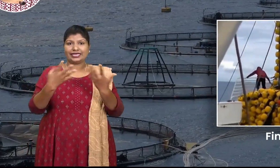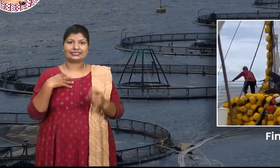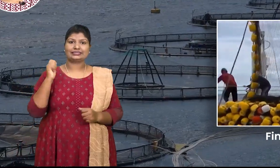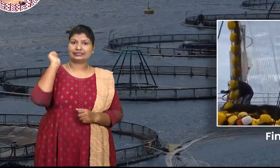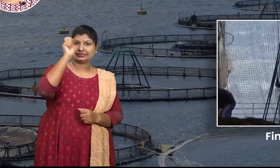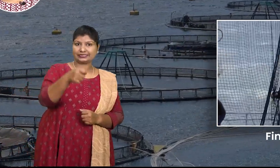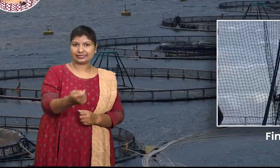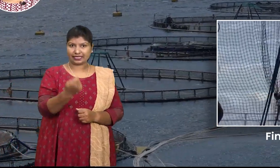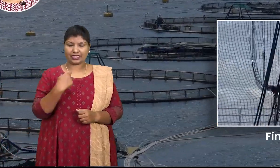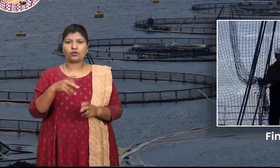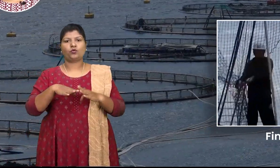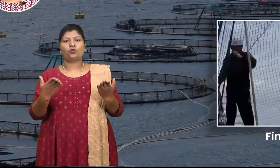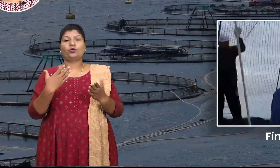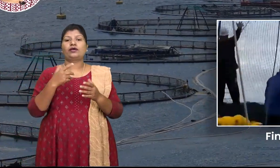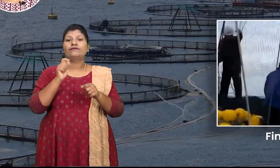boats.